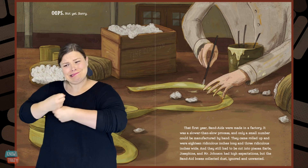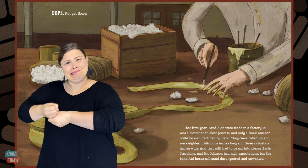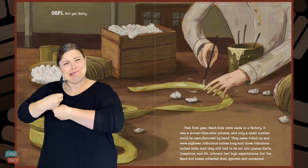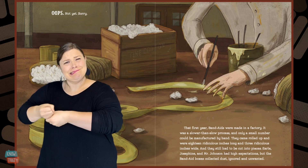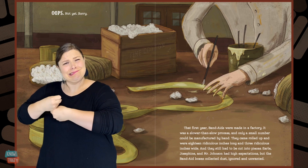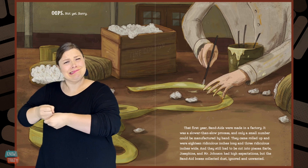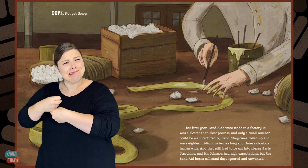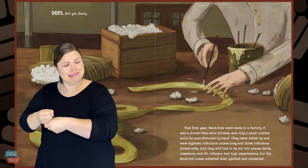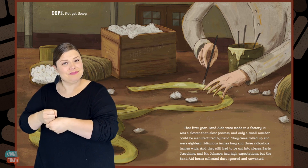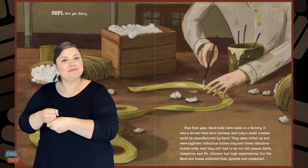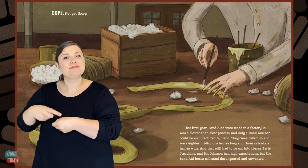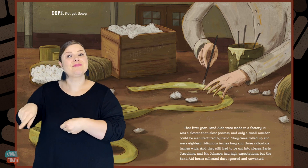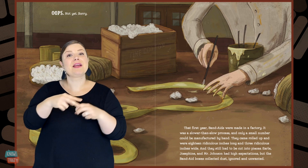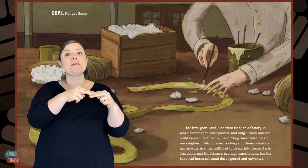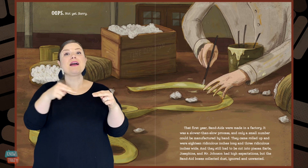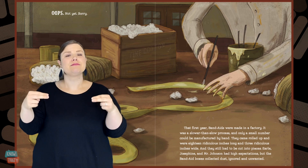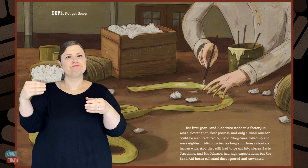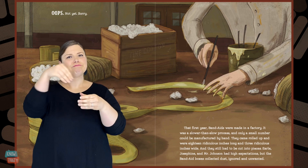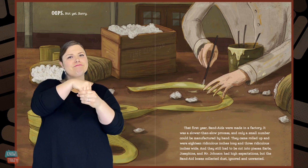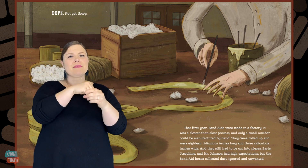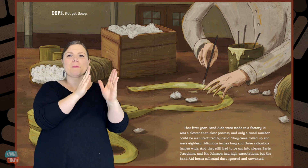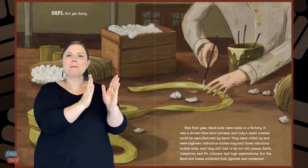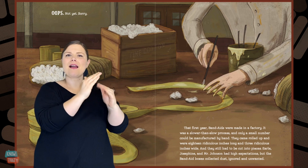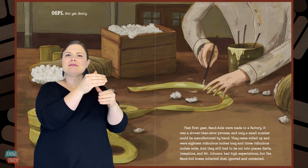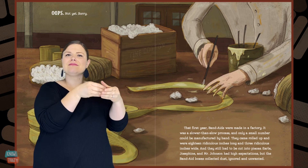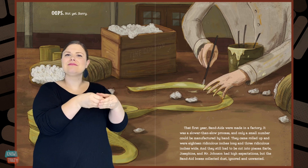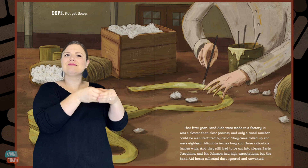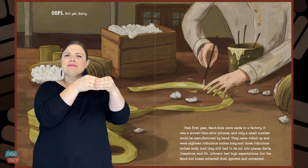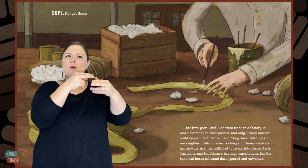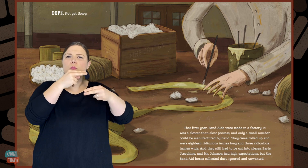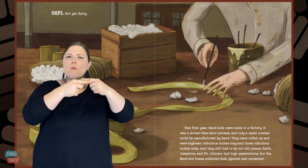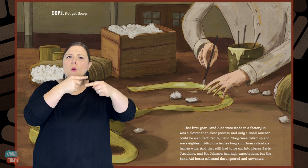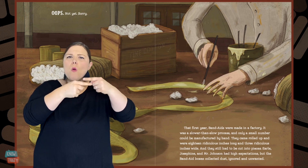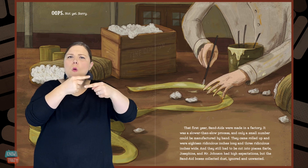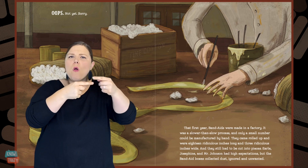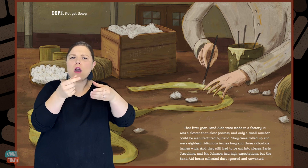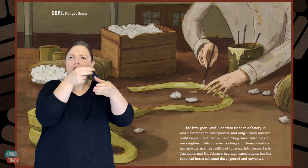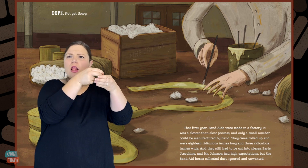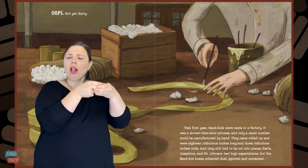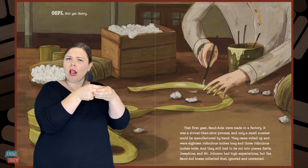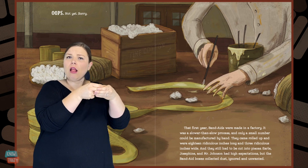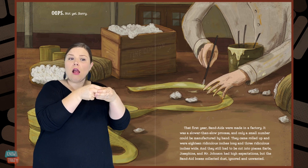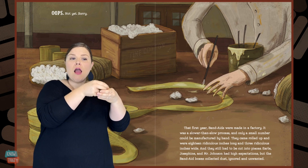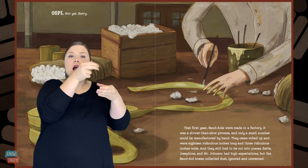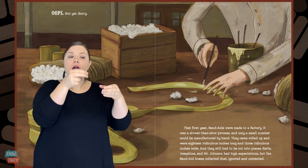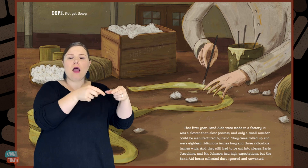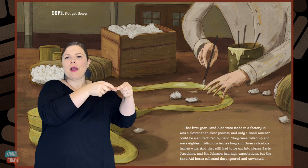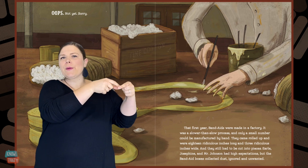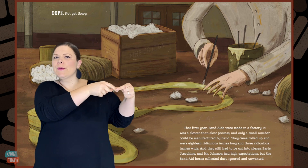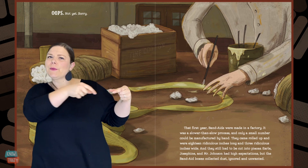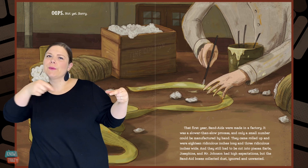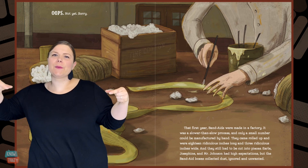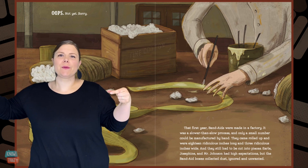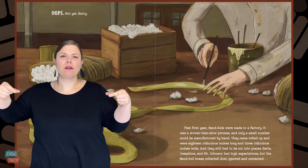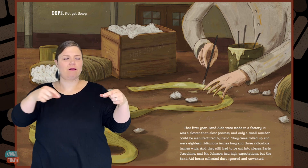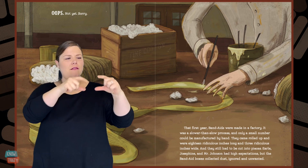only a small number could be manufactured by hand. They came rolled up and were 18